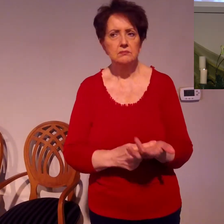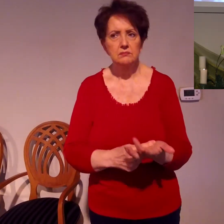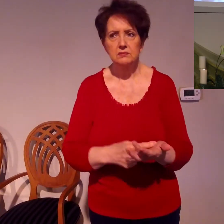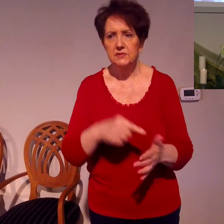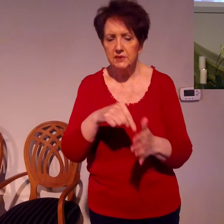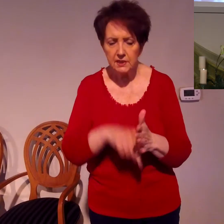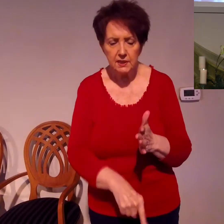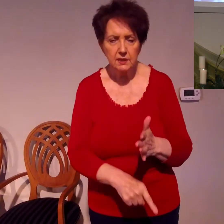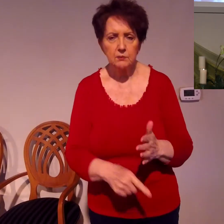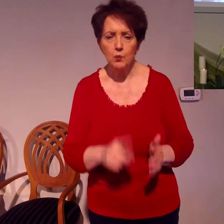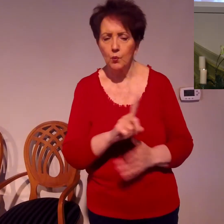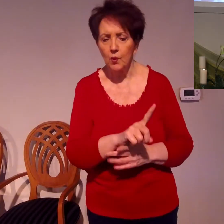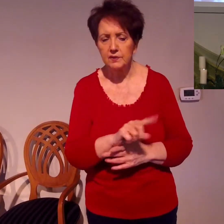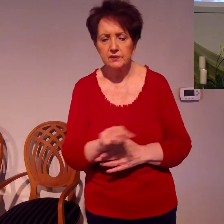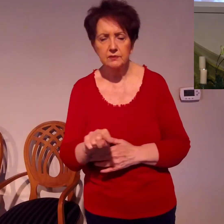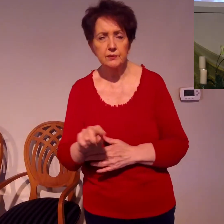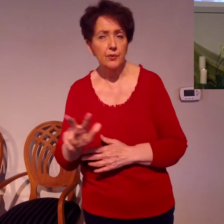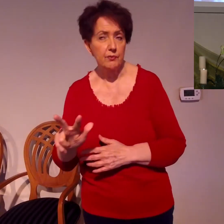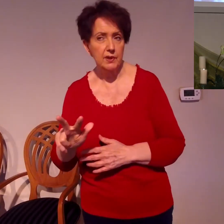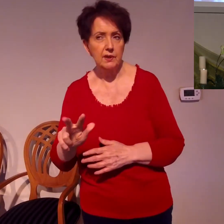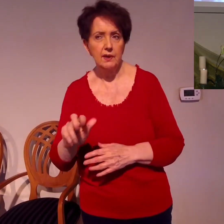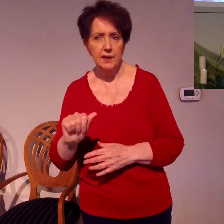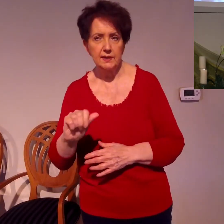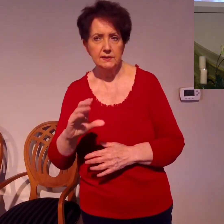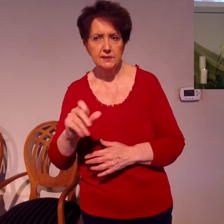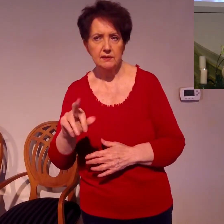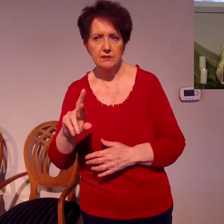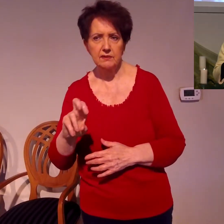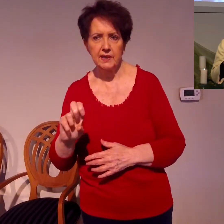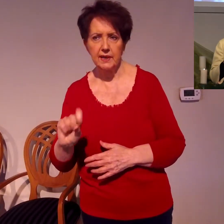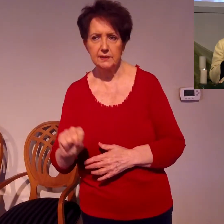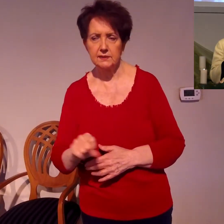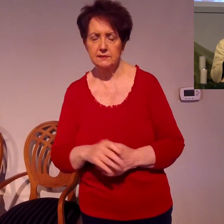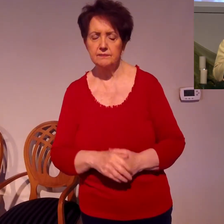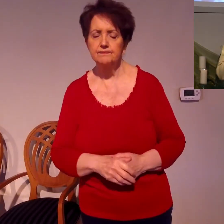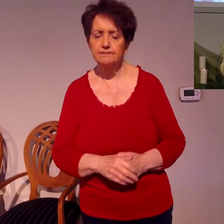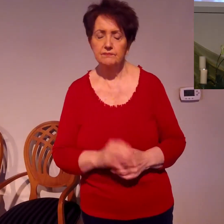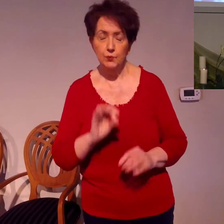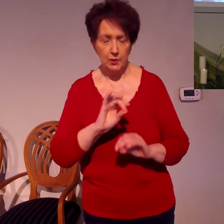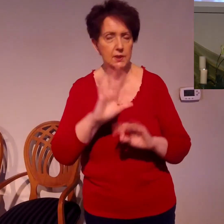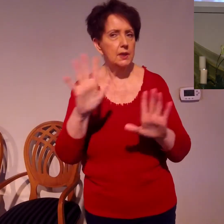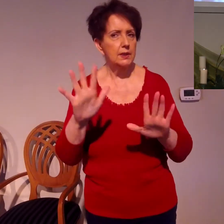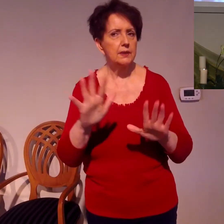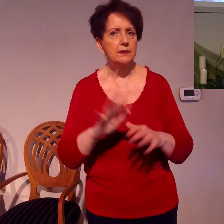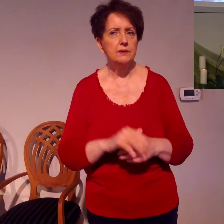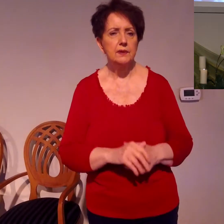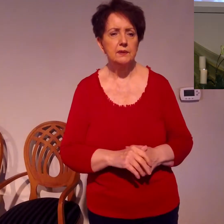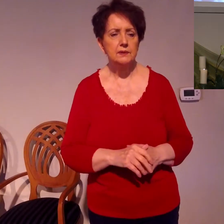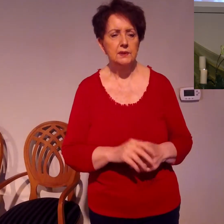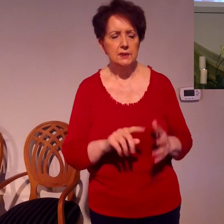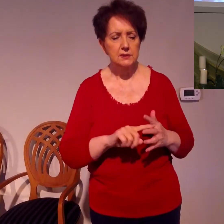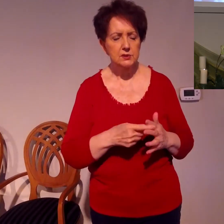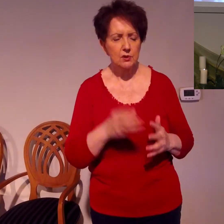1 to 3 acres, blah, blah, blah. We got pretty clear. And I started to look on Zillow for property.